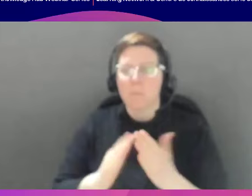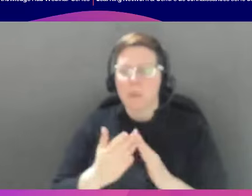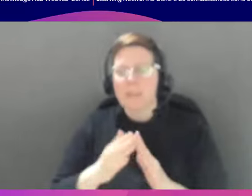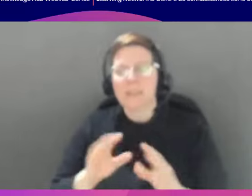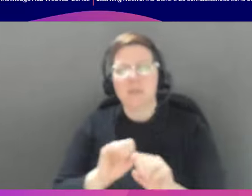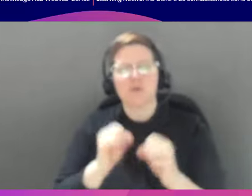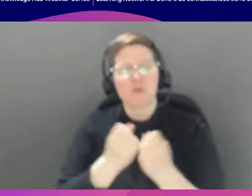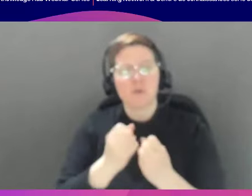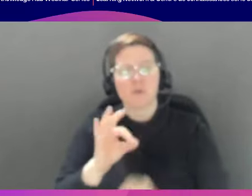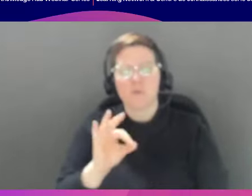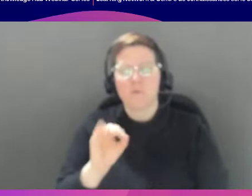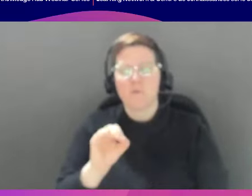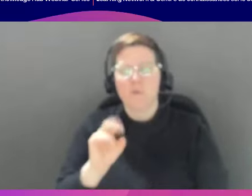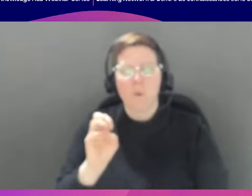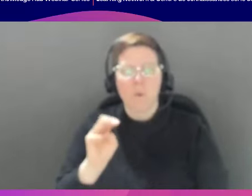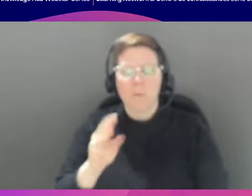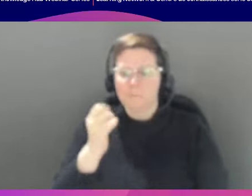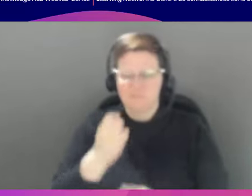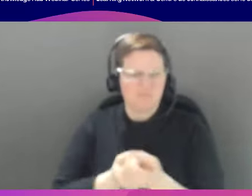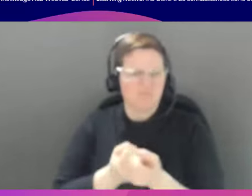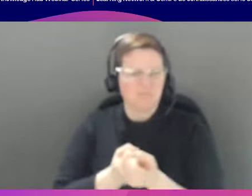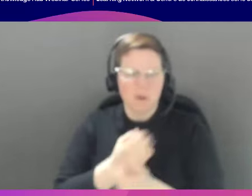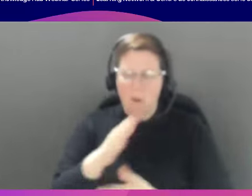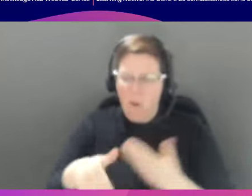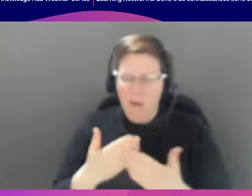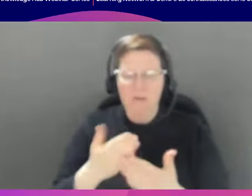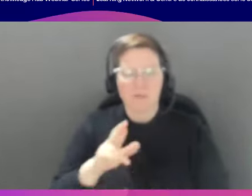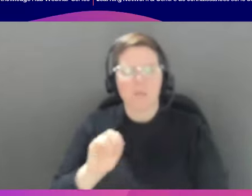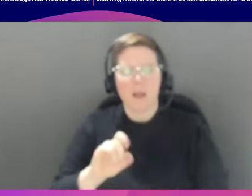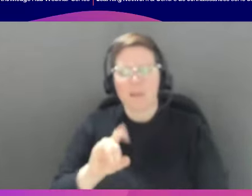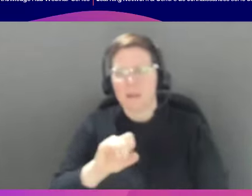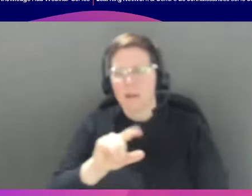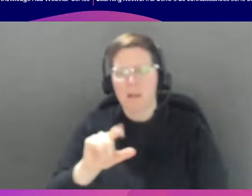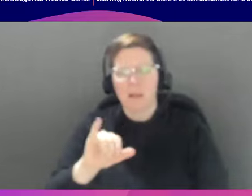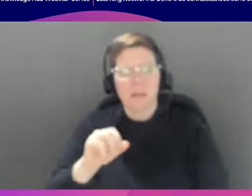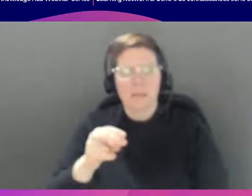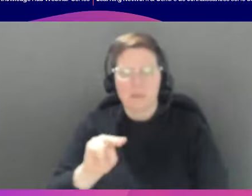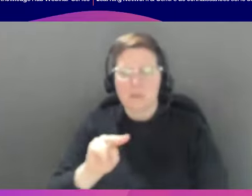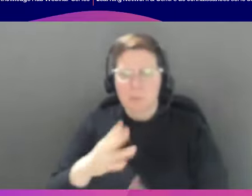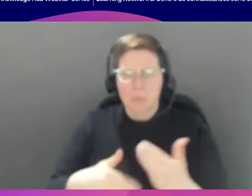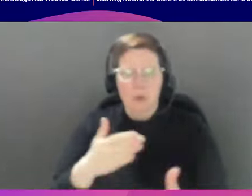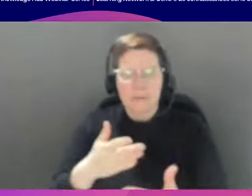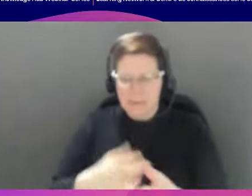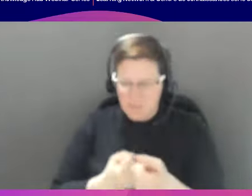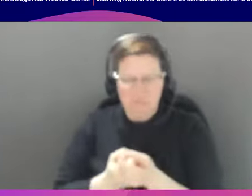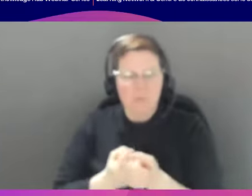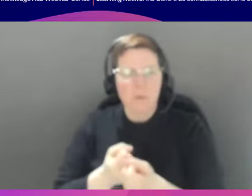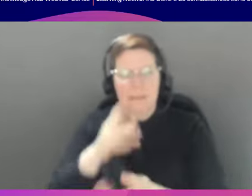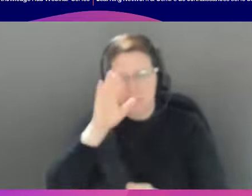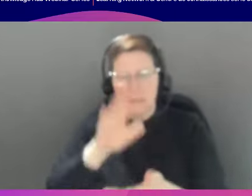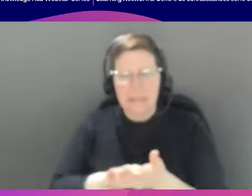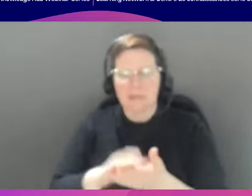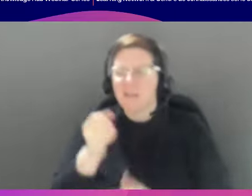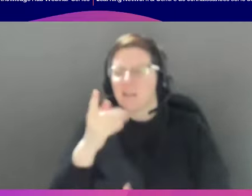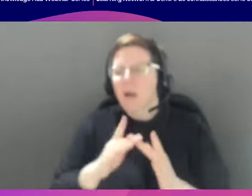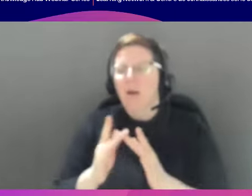forums reinforce almost every element of the radicalization process and reinforcing of incel beliefs. So these online spaces are